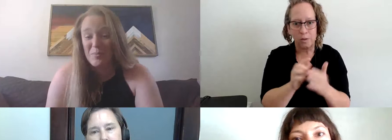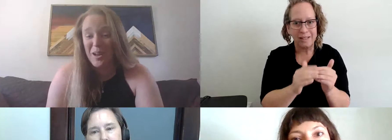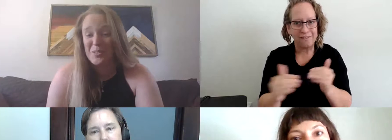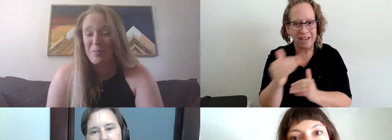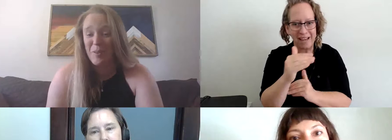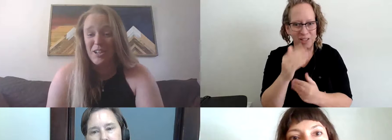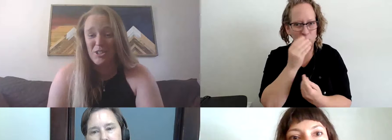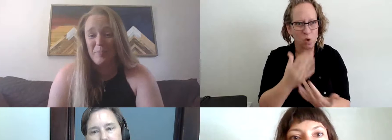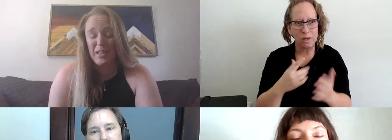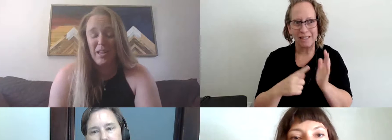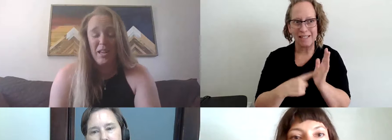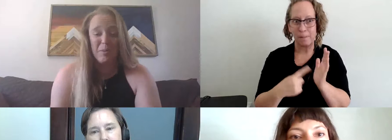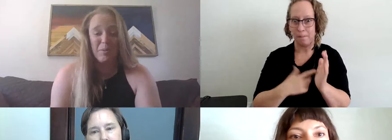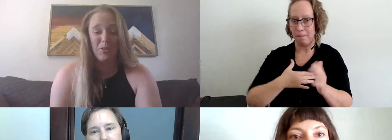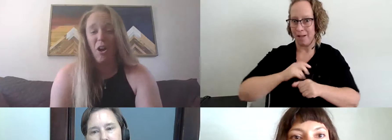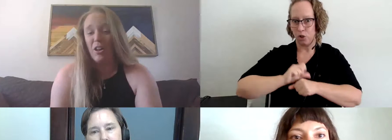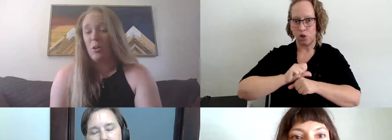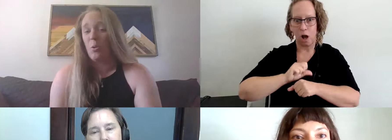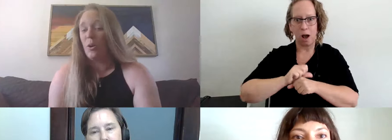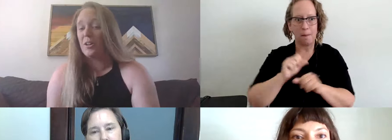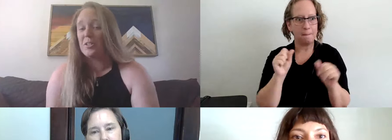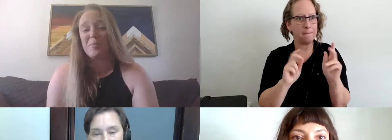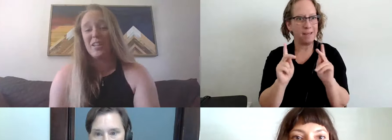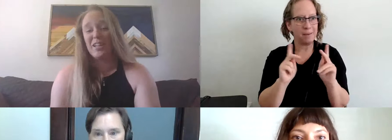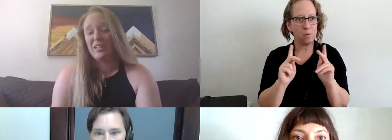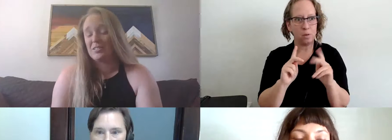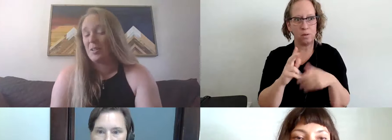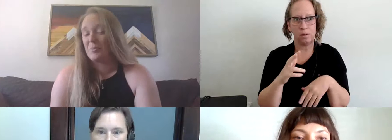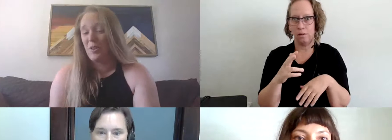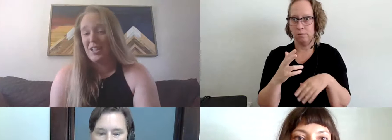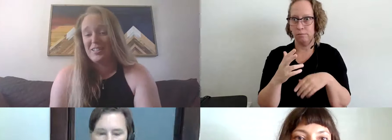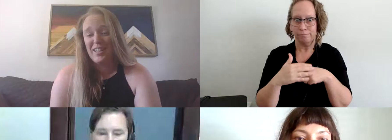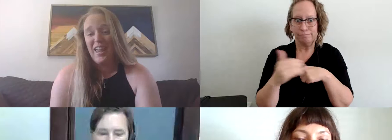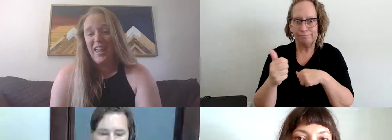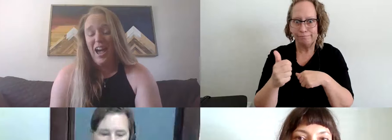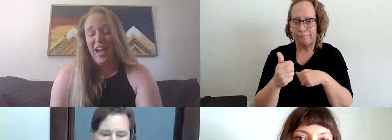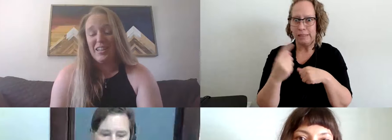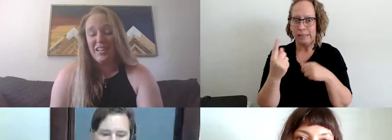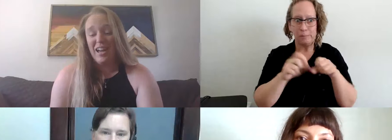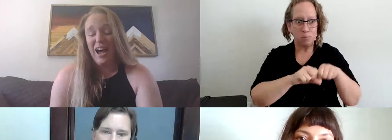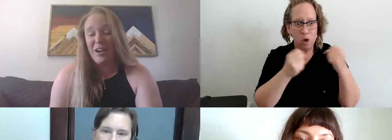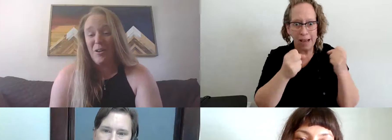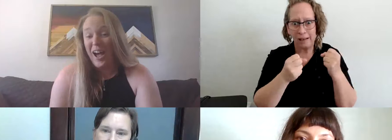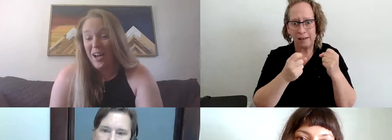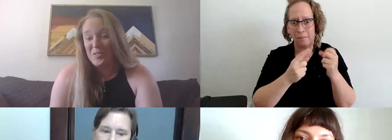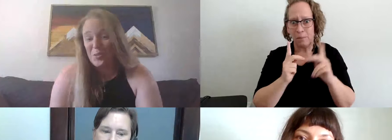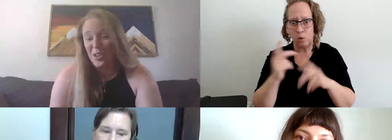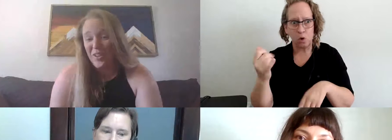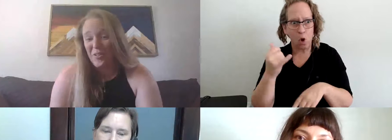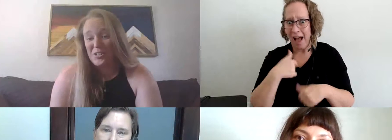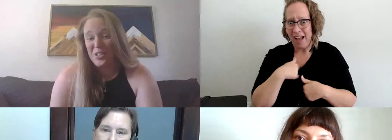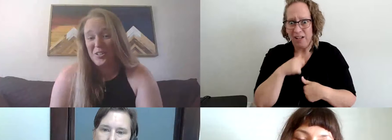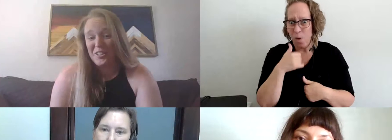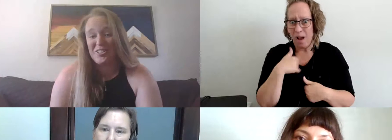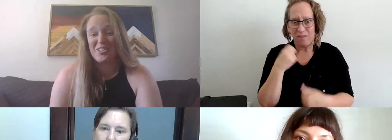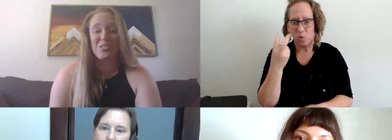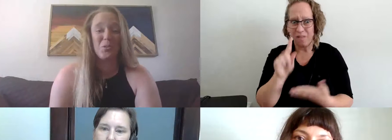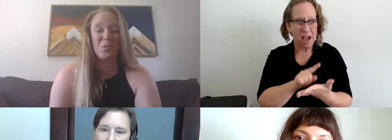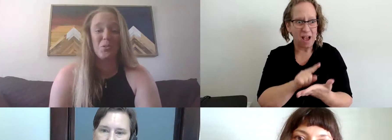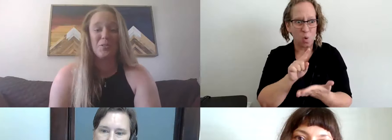notice. And sometimes in my job, people call or something breaks, and I don't have 12